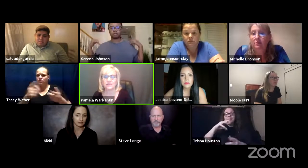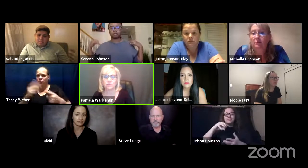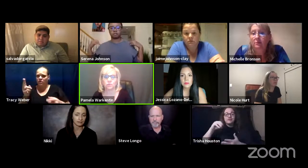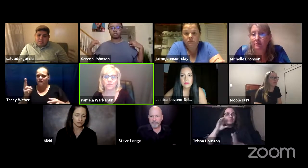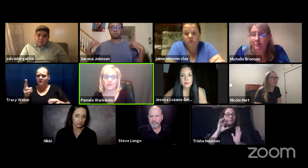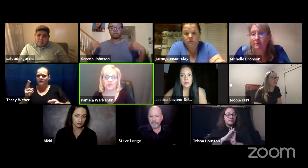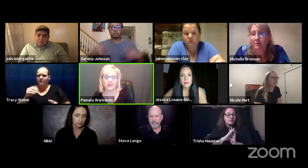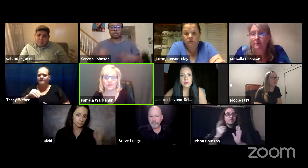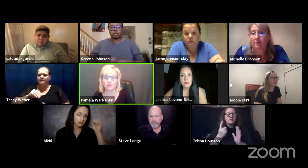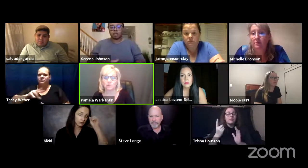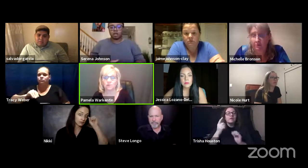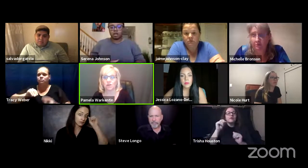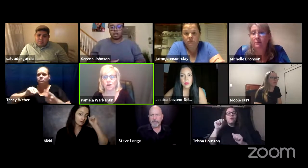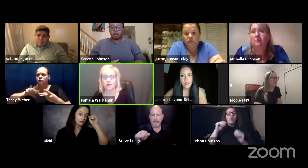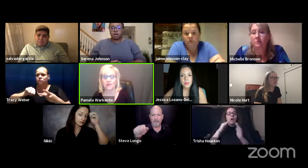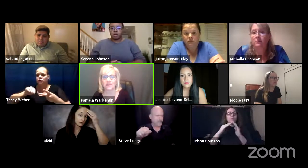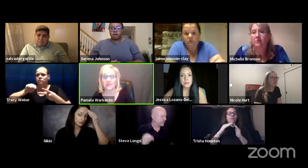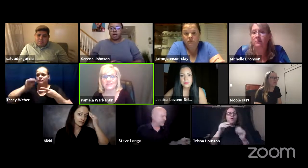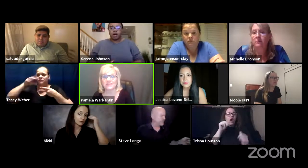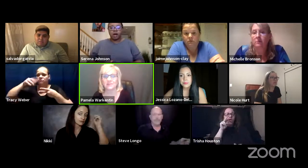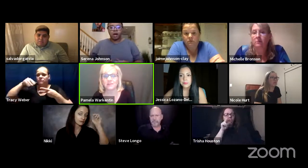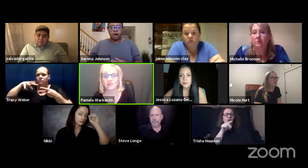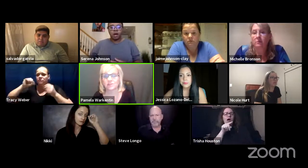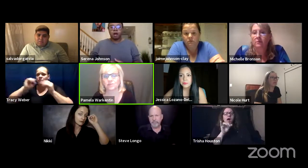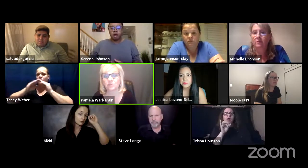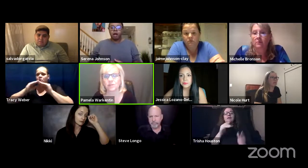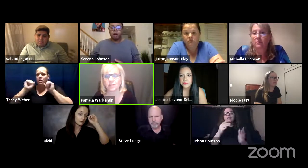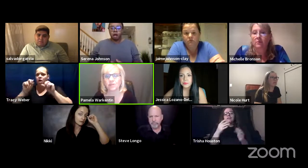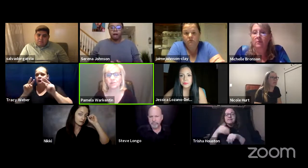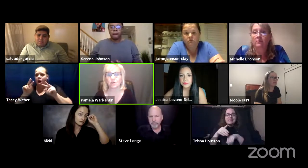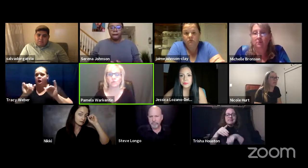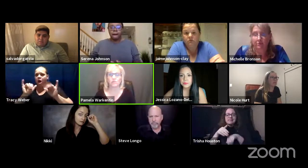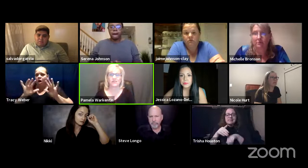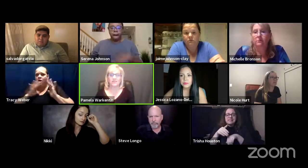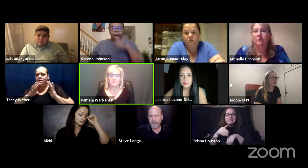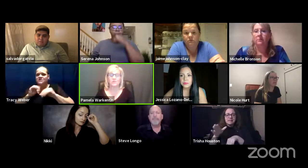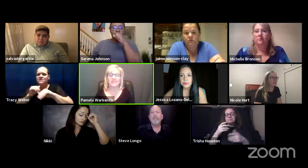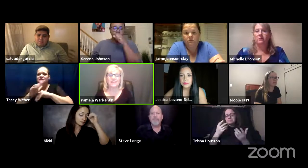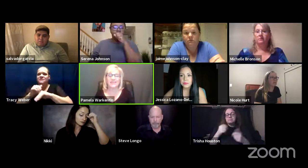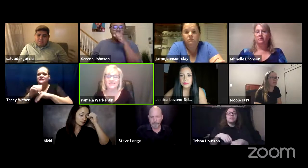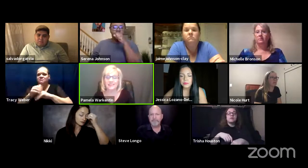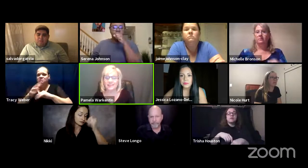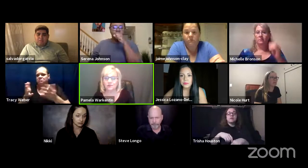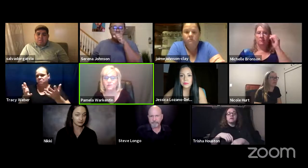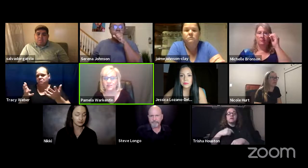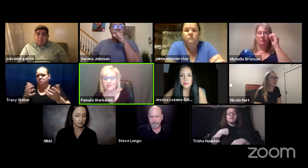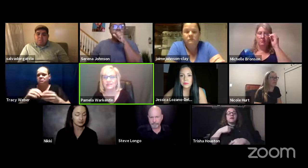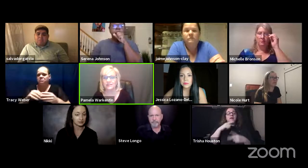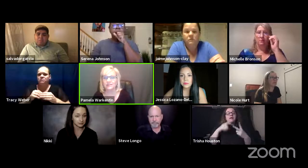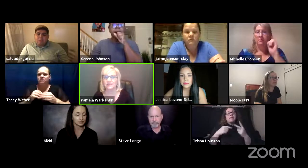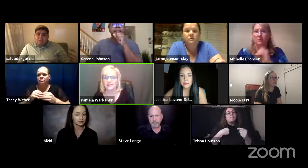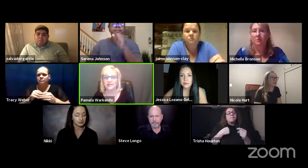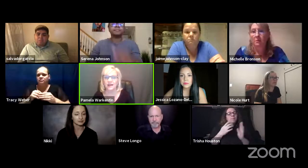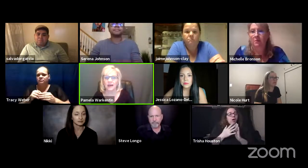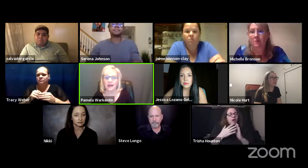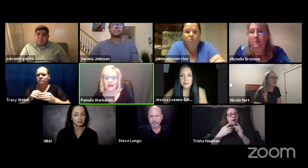that you will be able to get those to Harvey. Please take pictures so that the community can see those. And